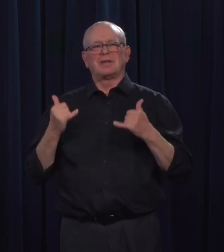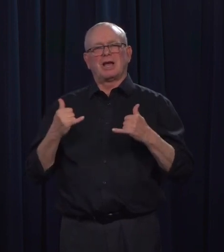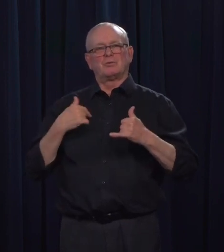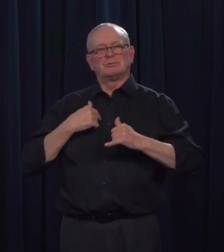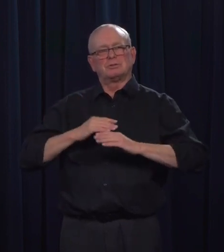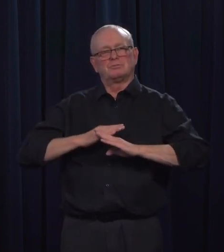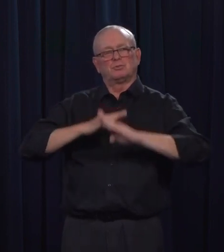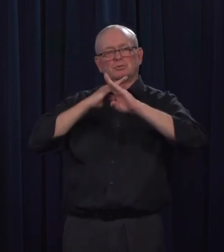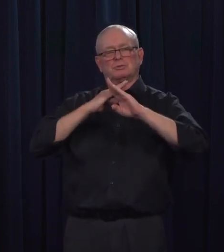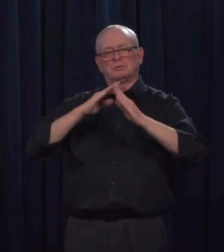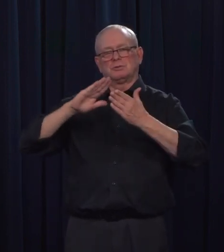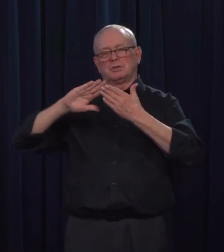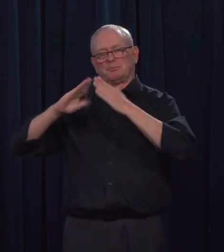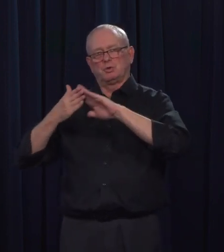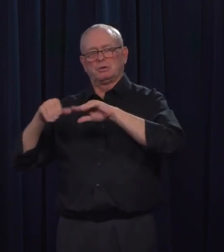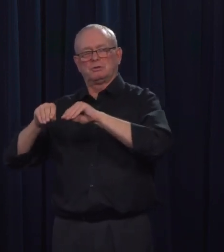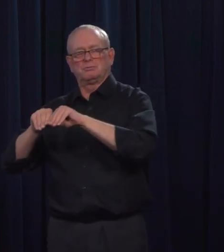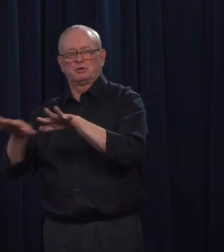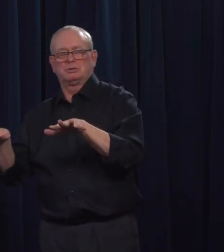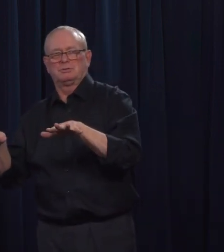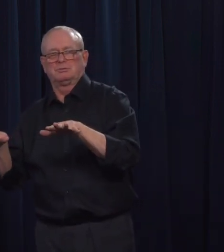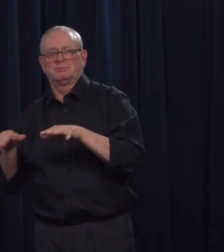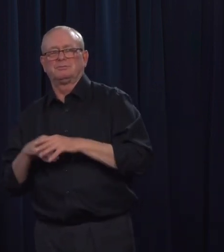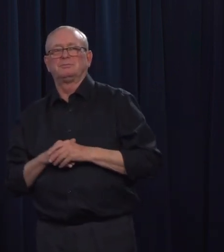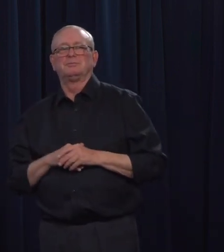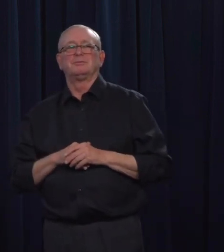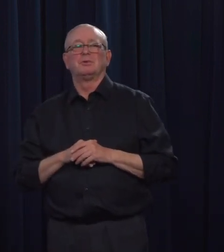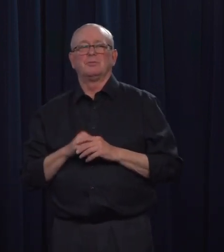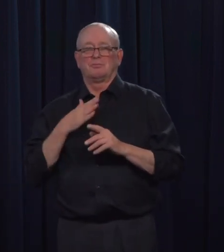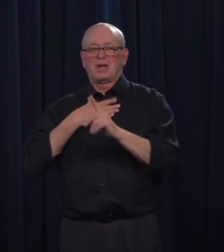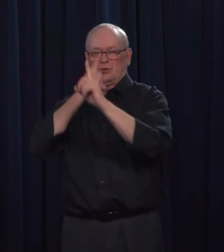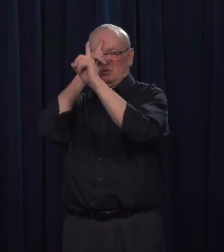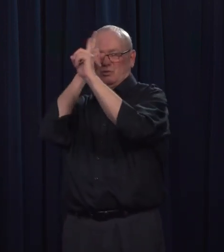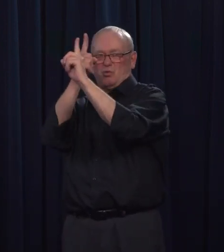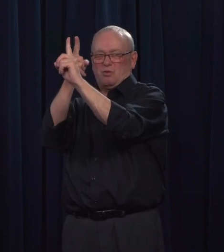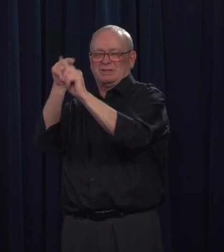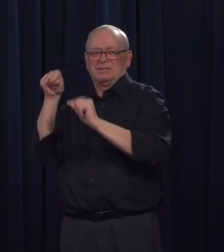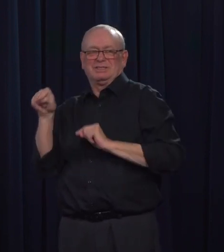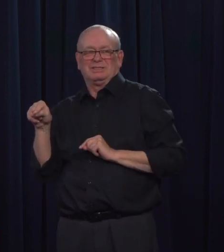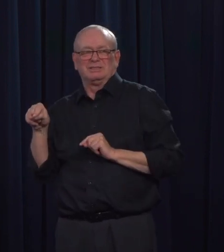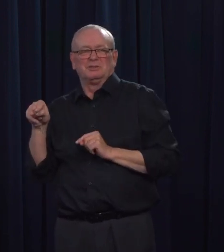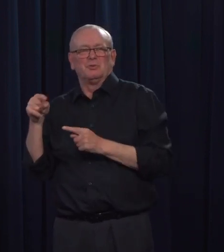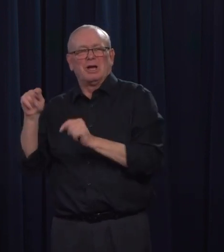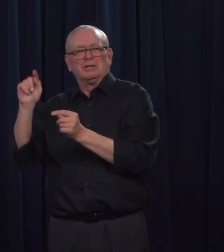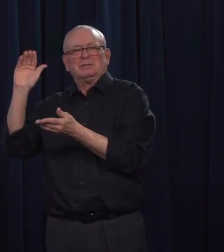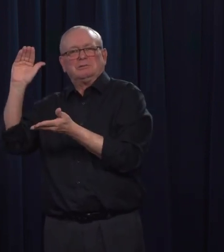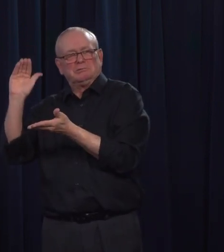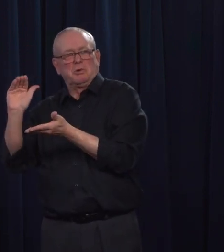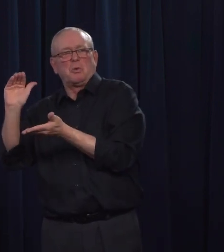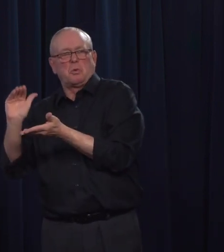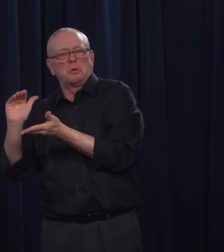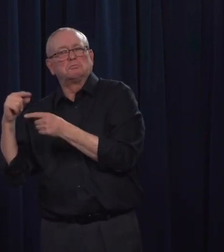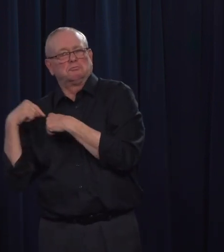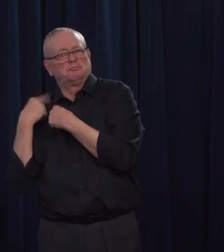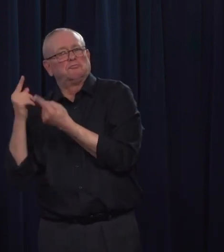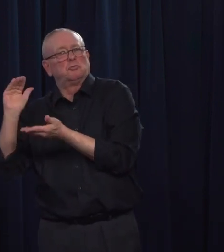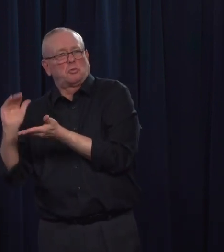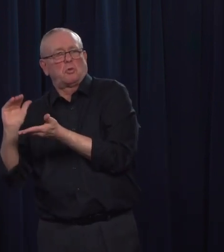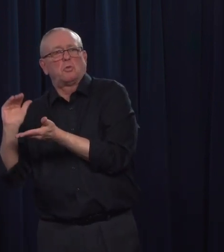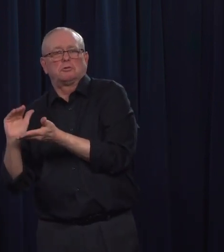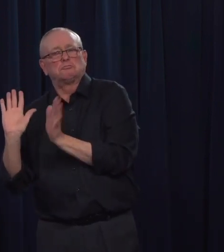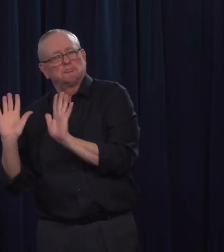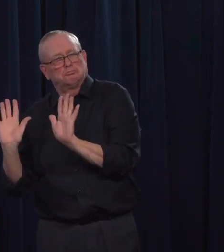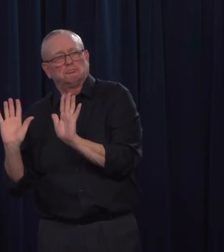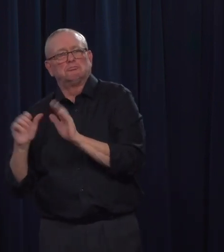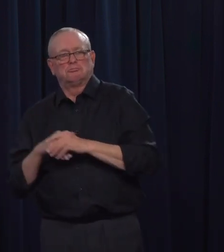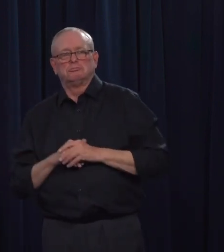transmission, and our total numbers of community transmission have been relatively low to date. So I think with respect to seeing the impacts